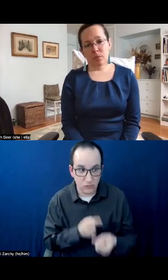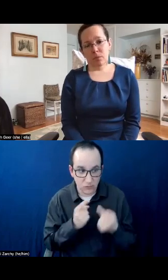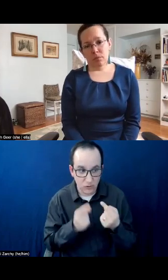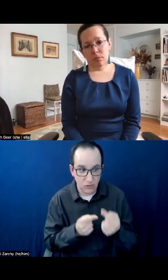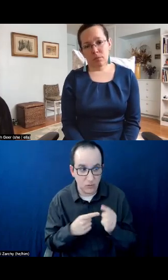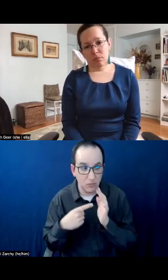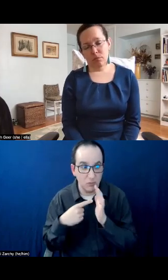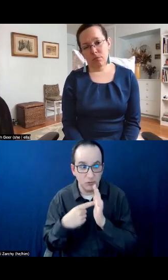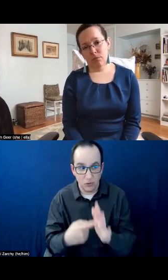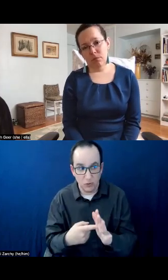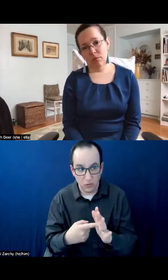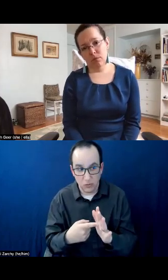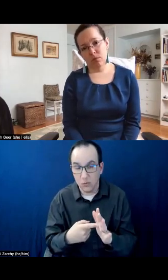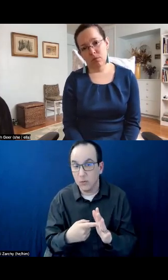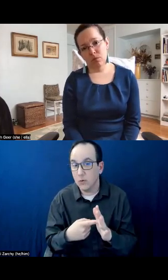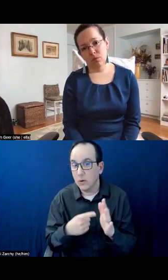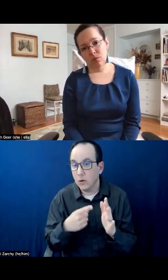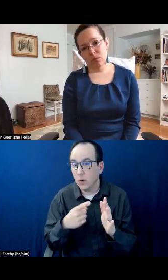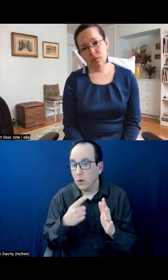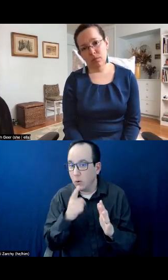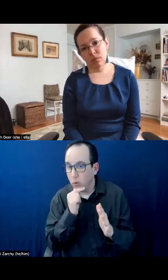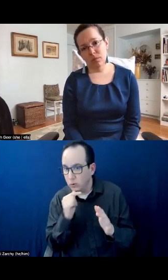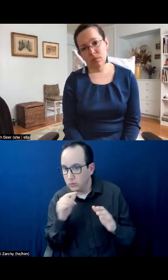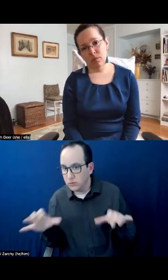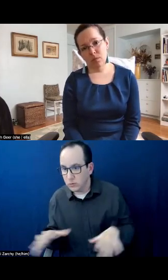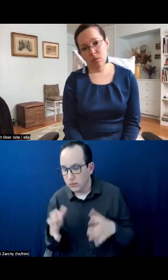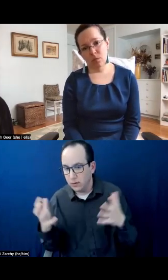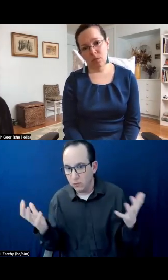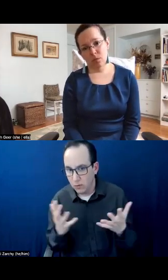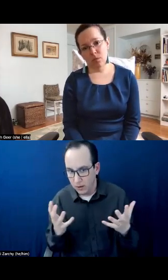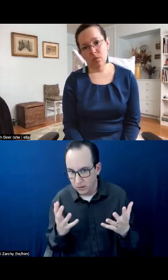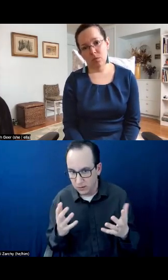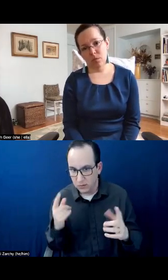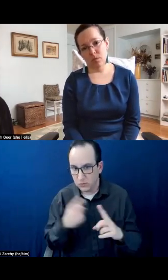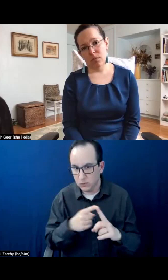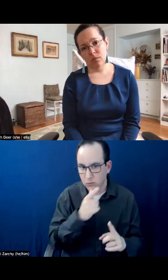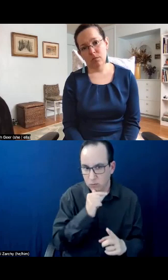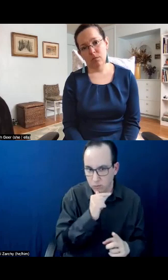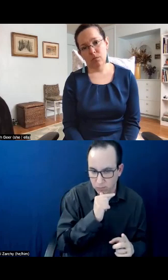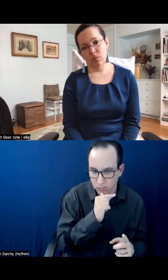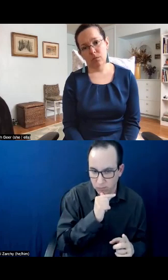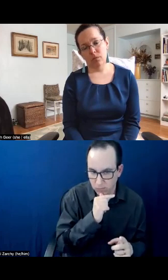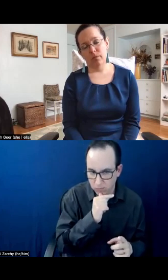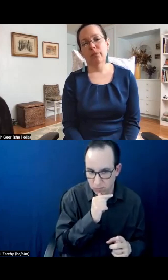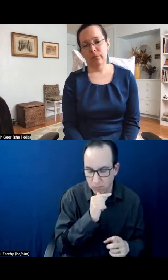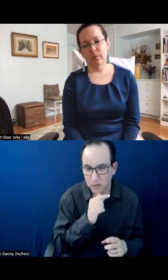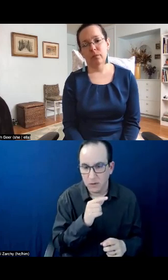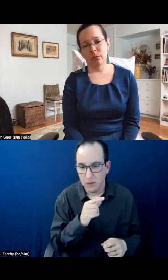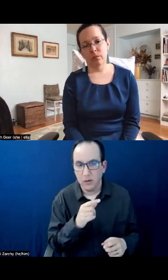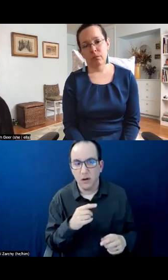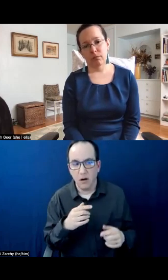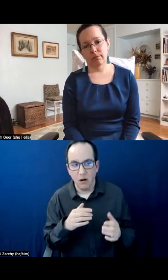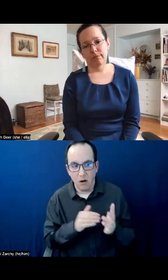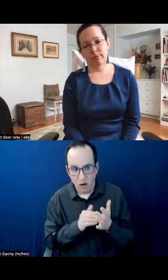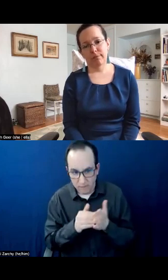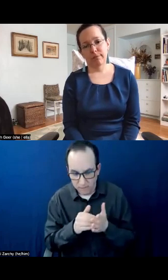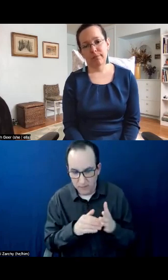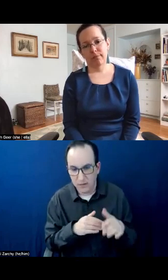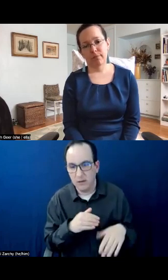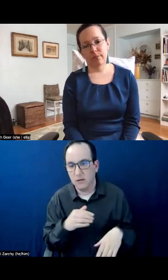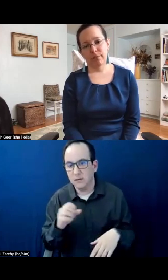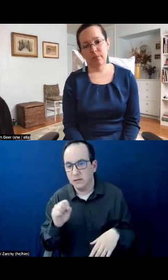So many students that I work with struggle to show who's doing what to whom.